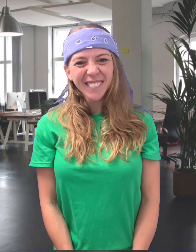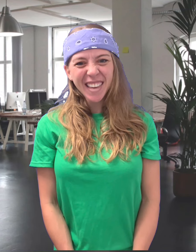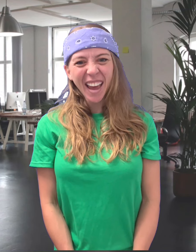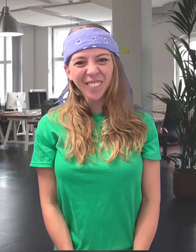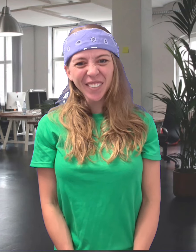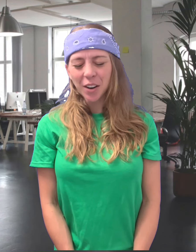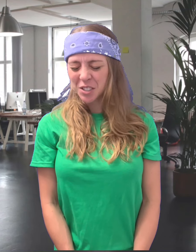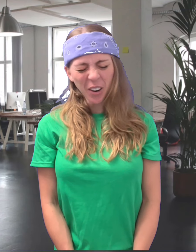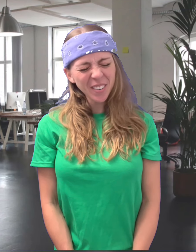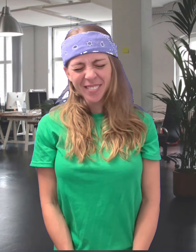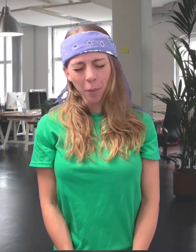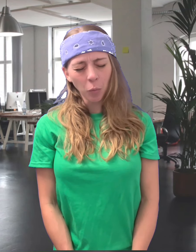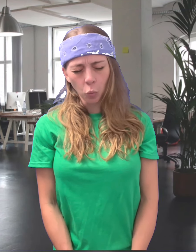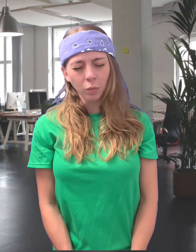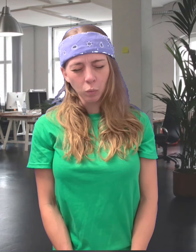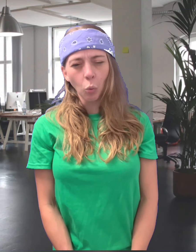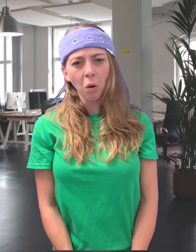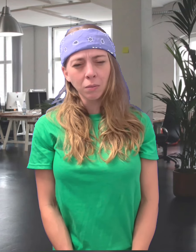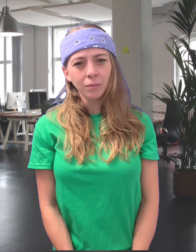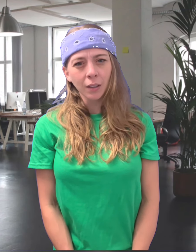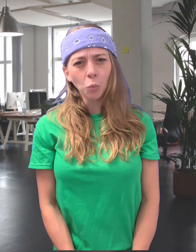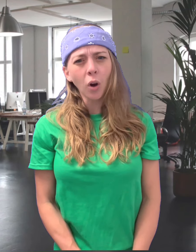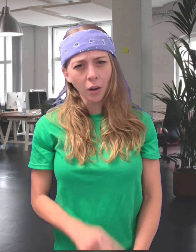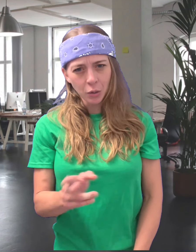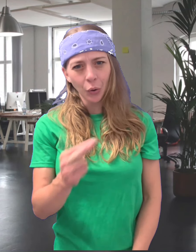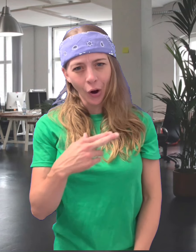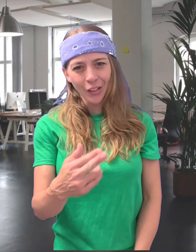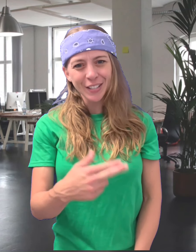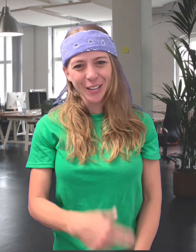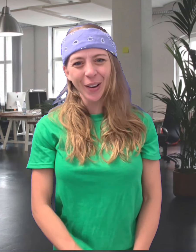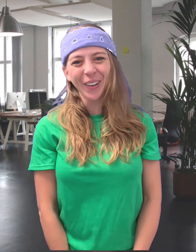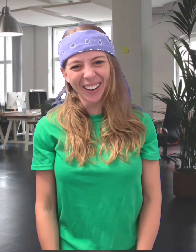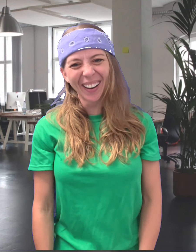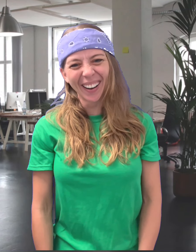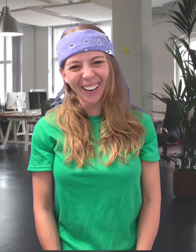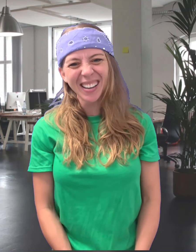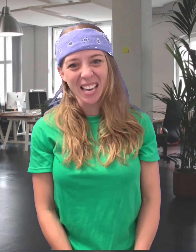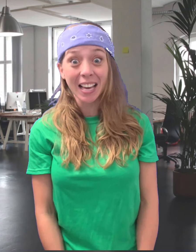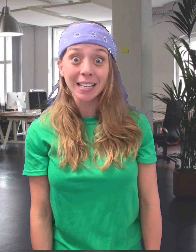Okay, well, don't. We'll call you. Don't call us, you know. Okay, thanks.